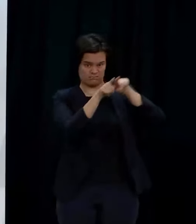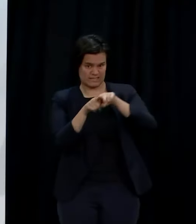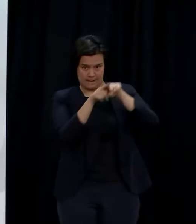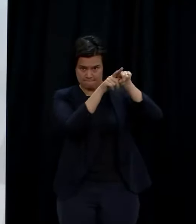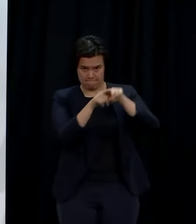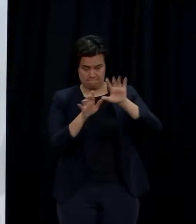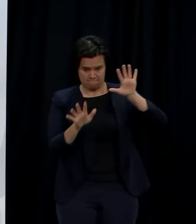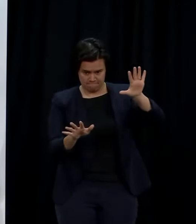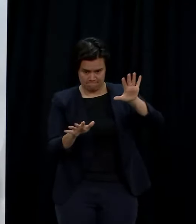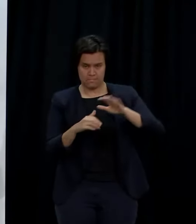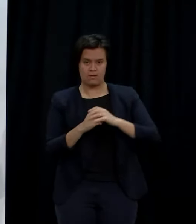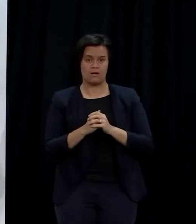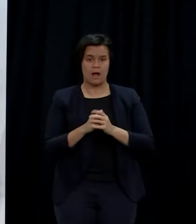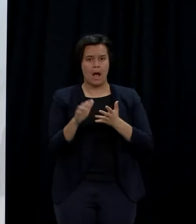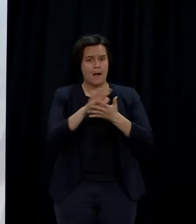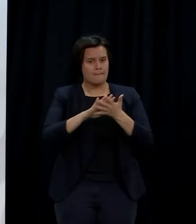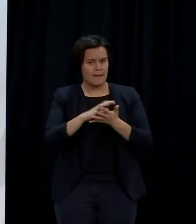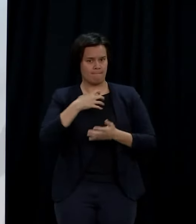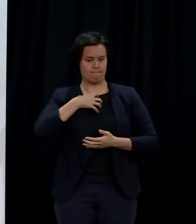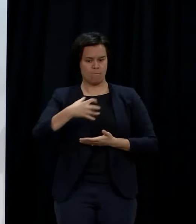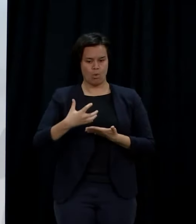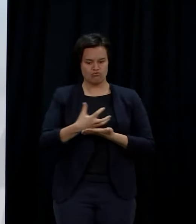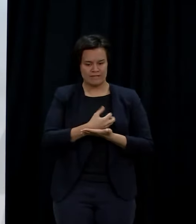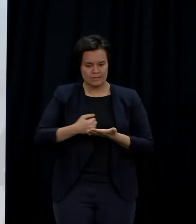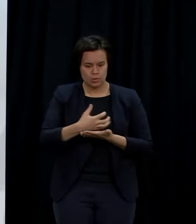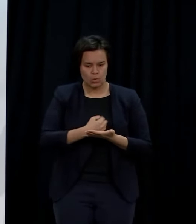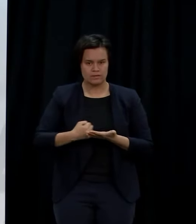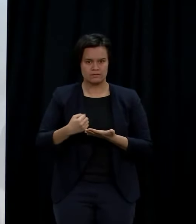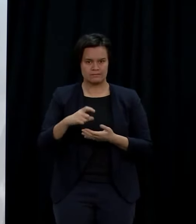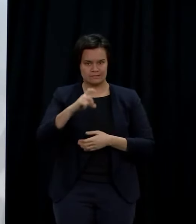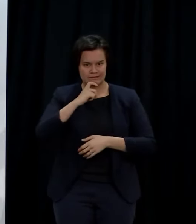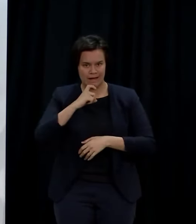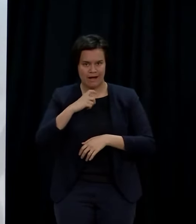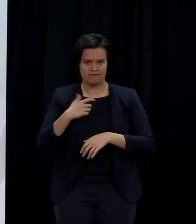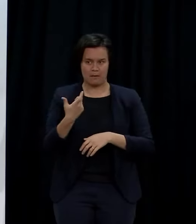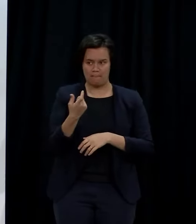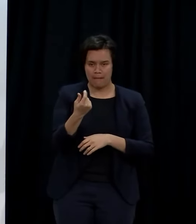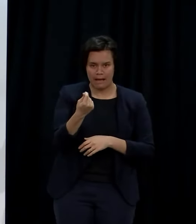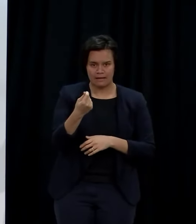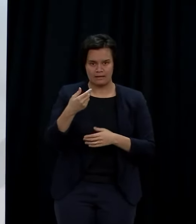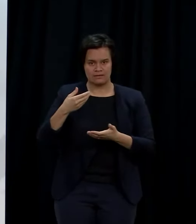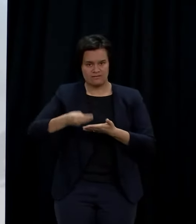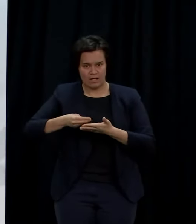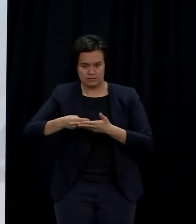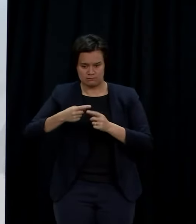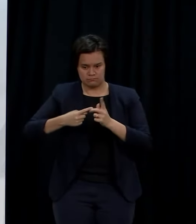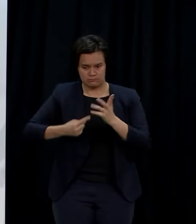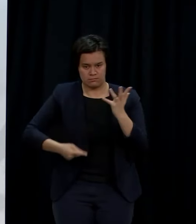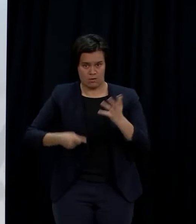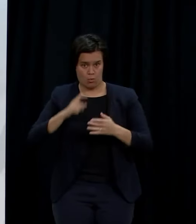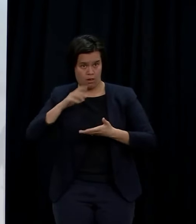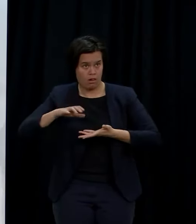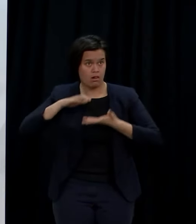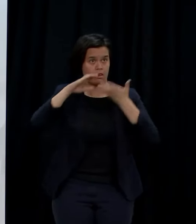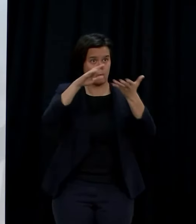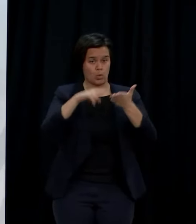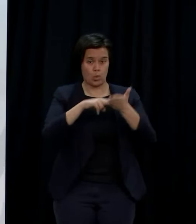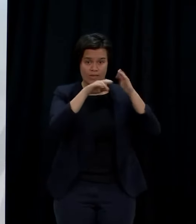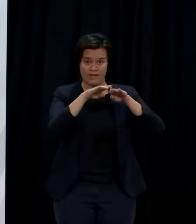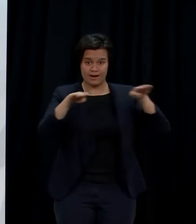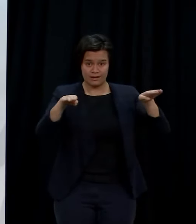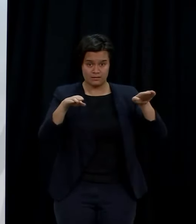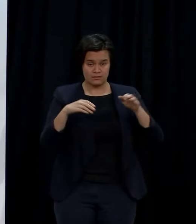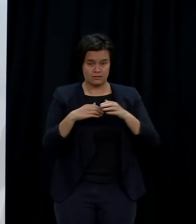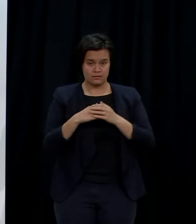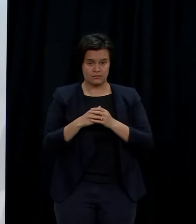the population in the whānau being Māori, does that mean that we're going to see a ramp up in vaccinations for Māori in Northland? So we've kept Northland with Auckland for